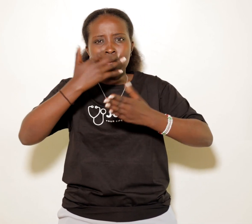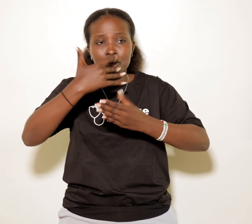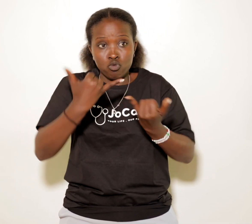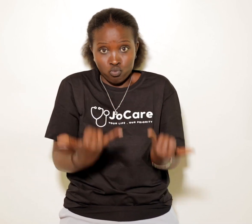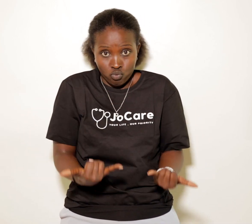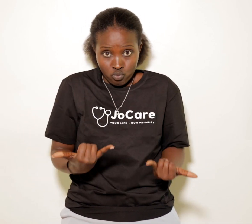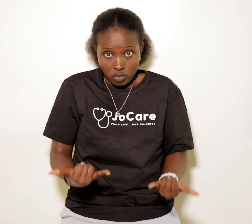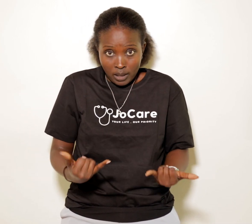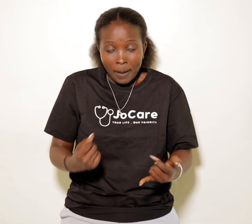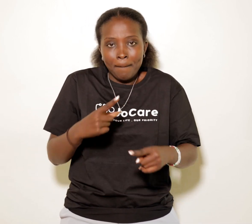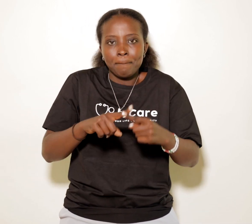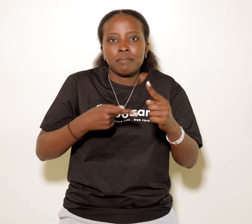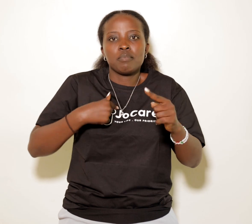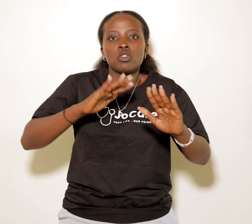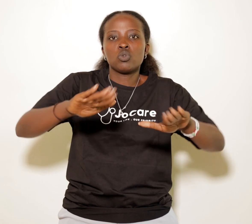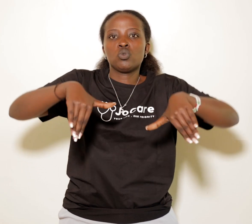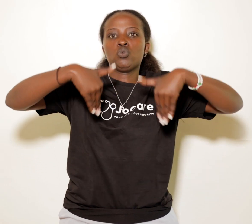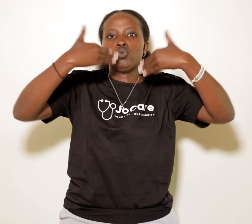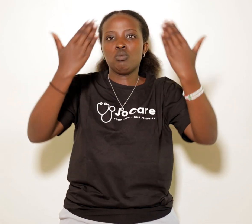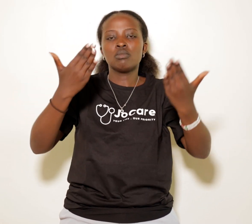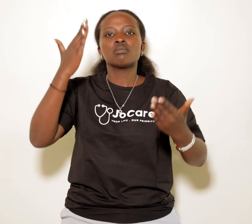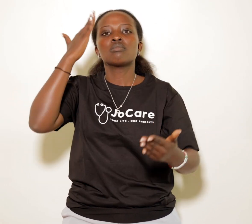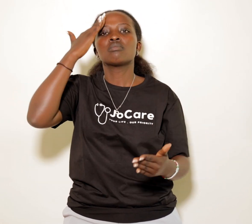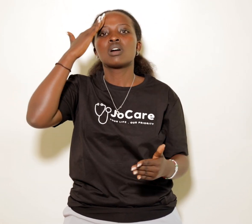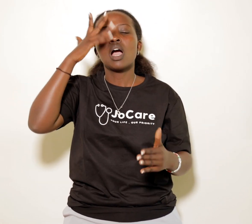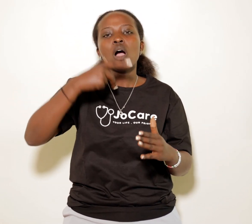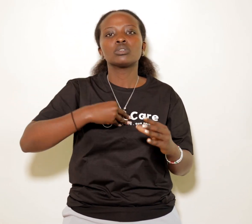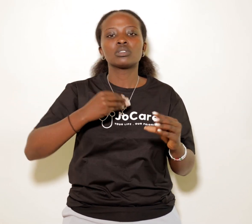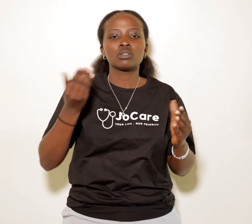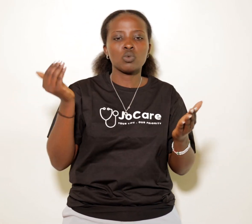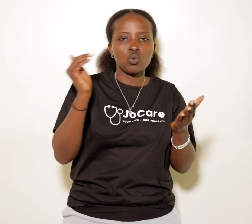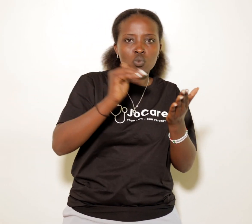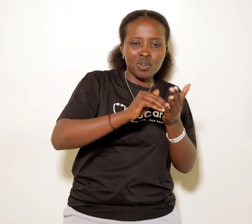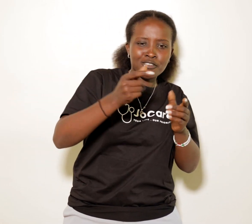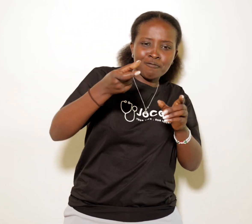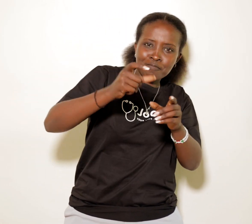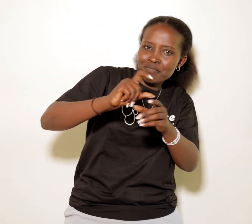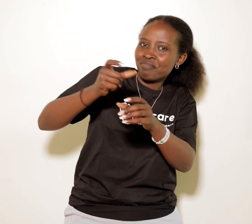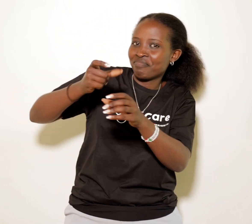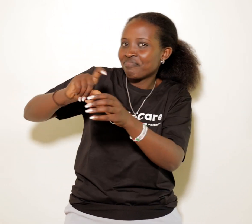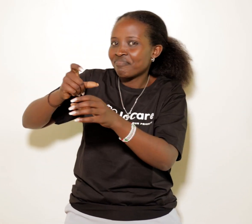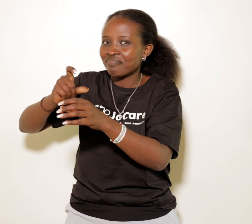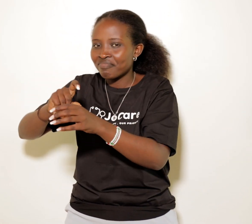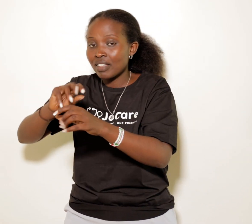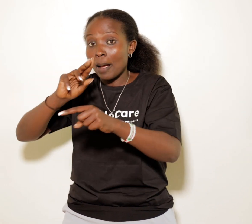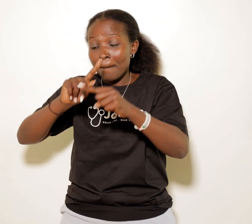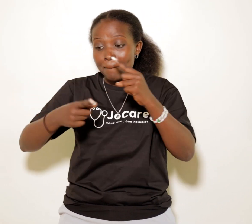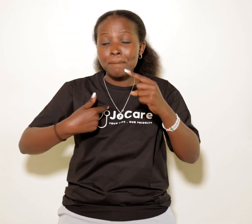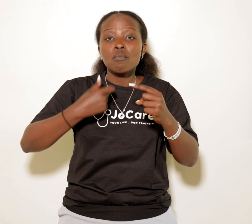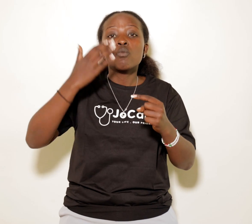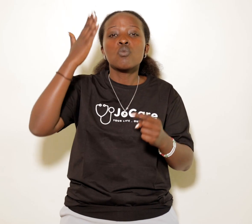now. Okay. Then you can thereafter know what to add and what not to add. Okay. Yeah. But they're supposed to know